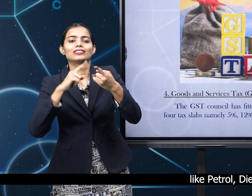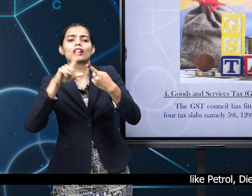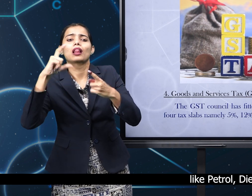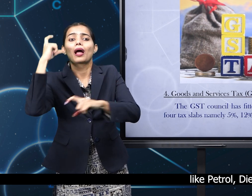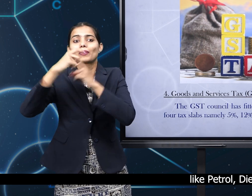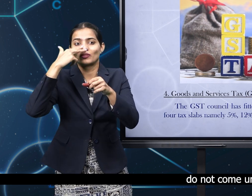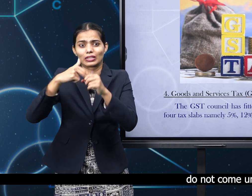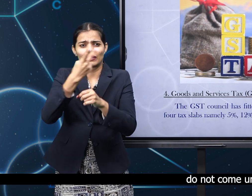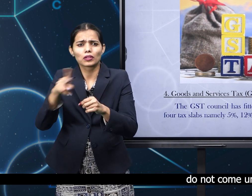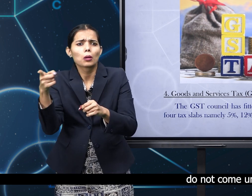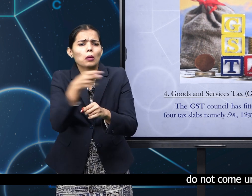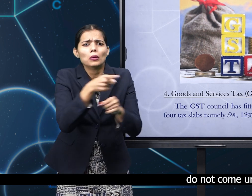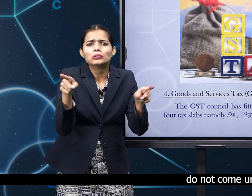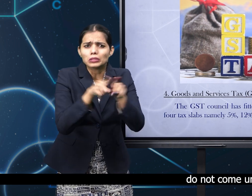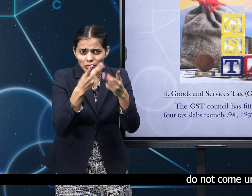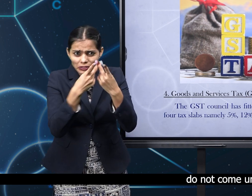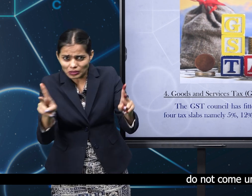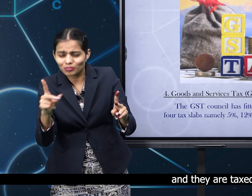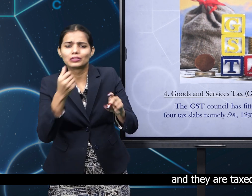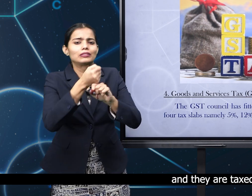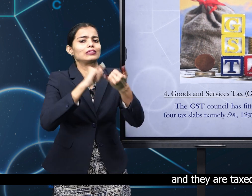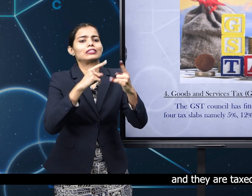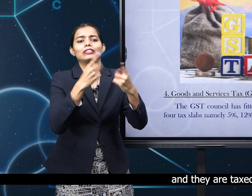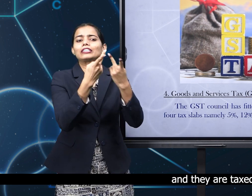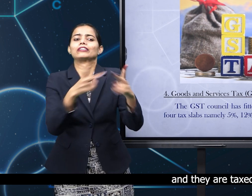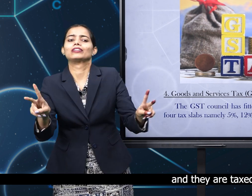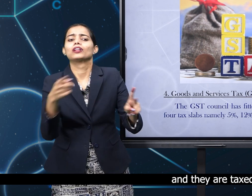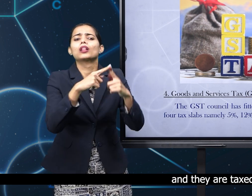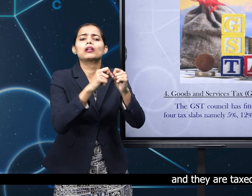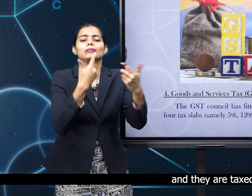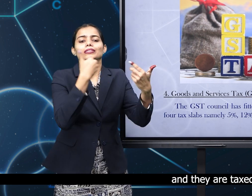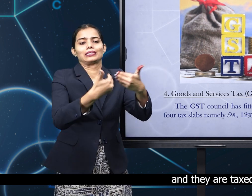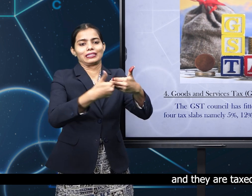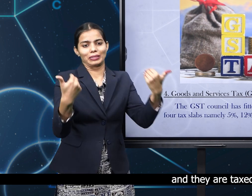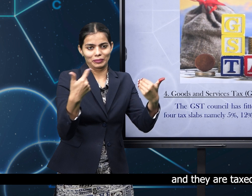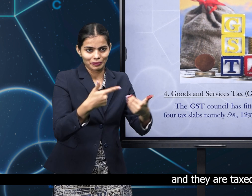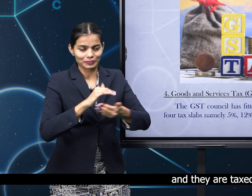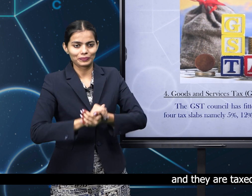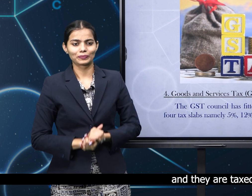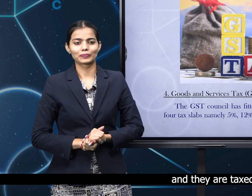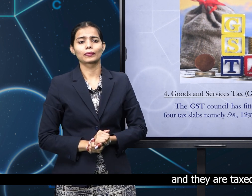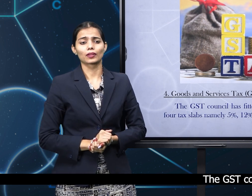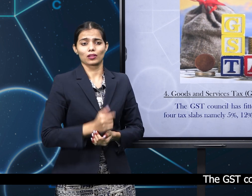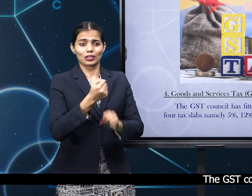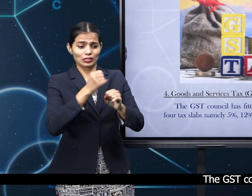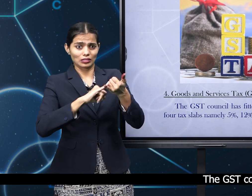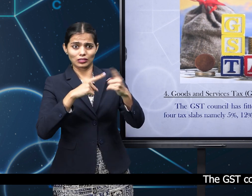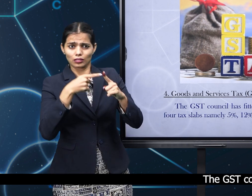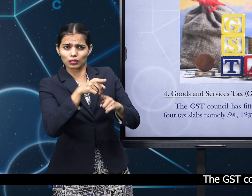Do not come under GST and they are tagged separately. The GST council